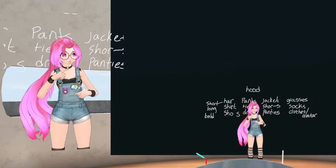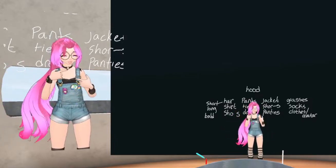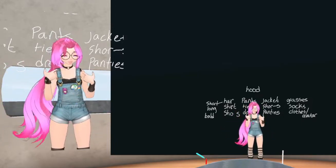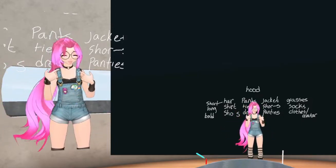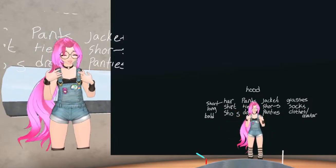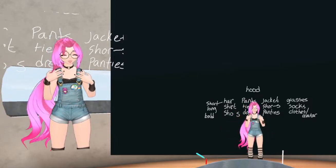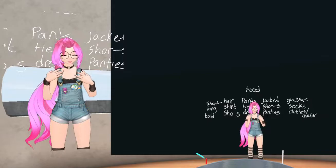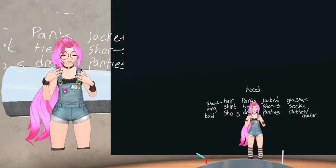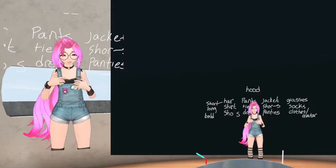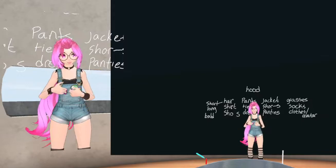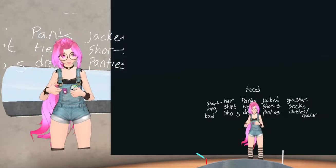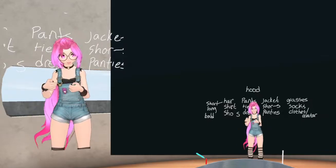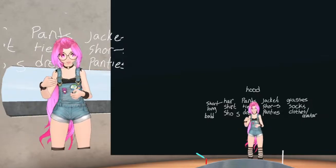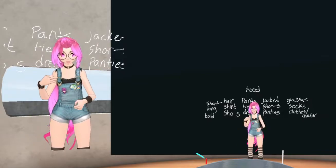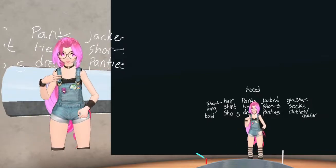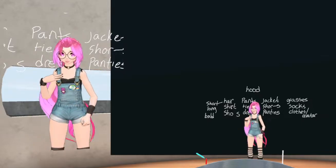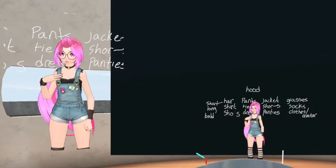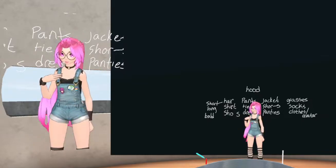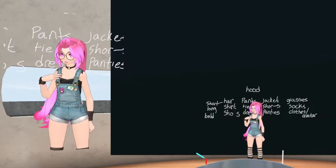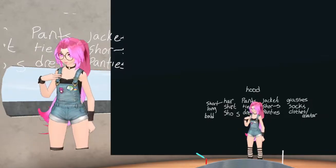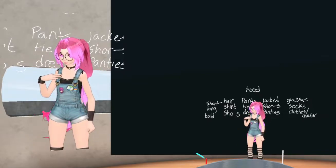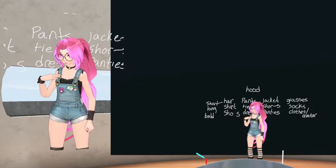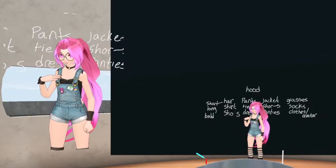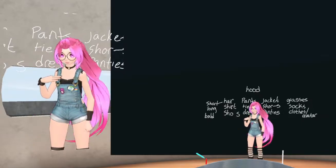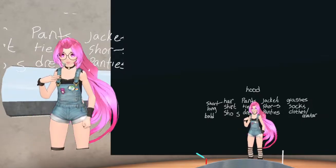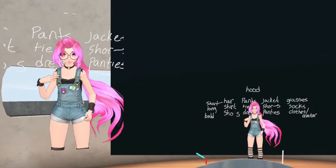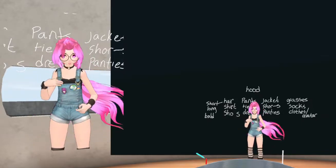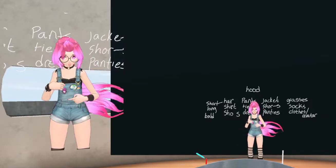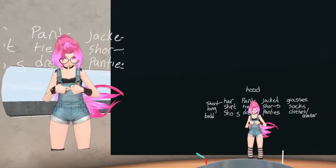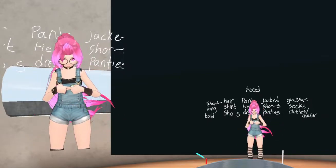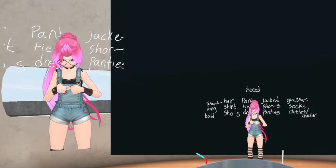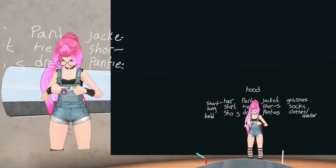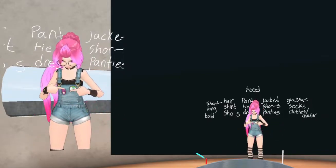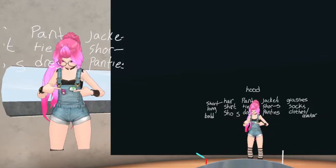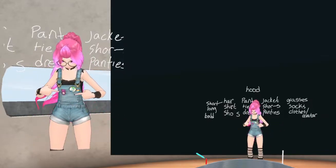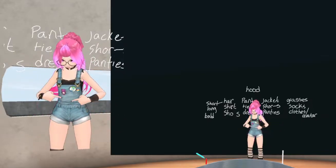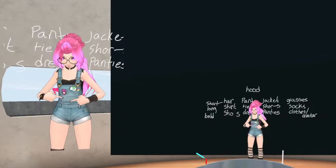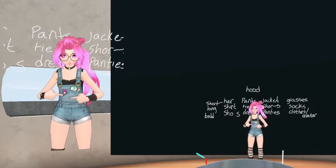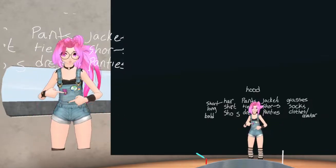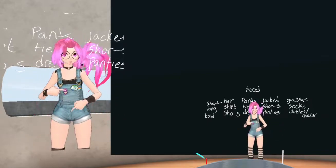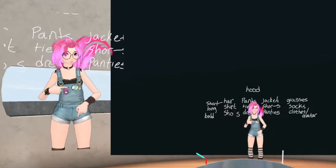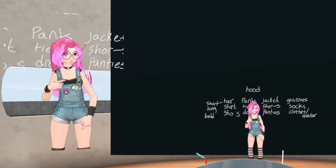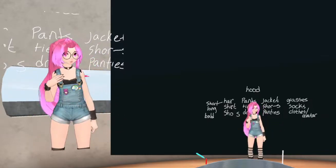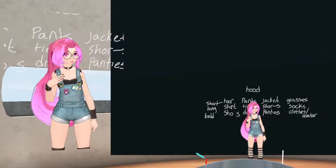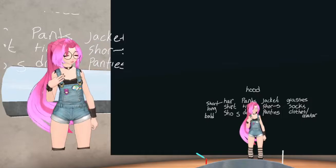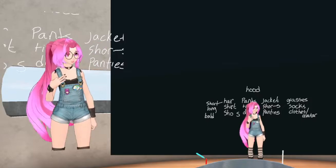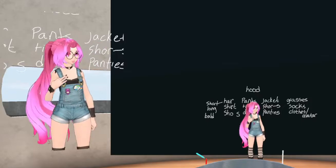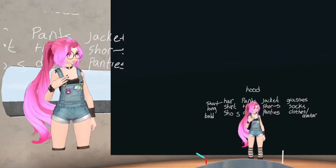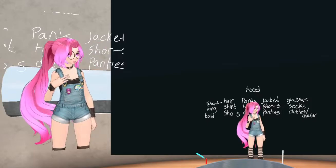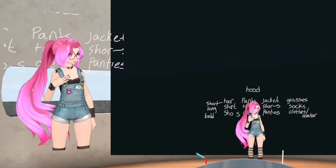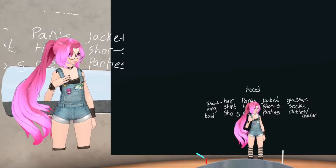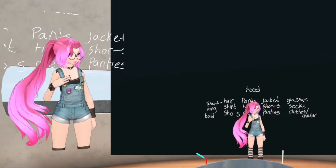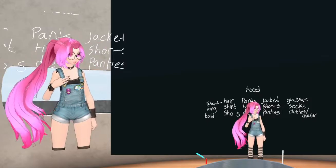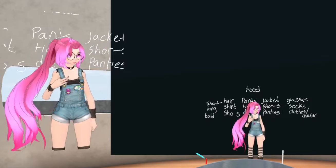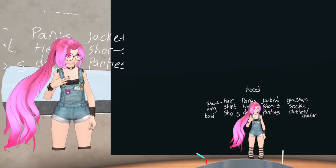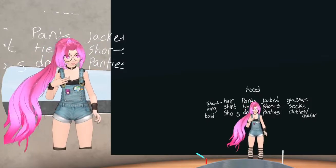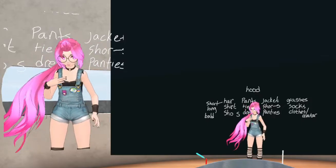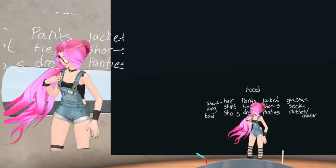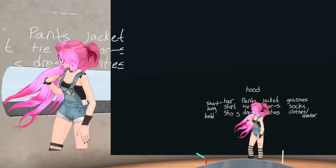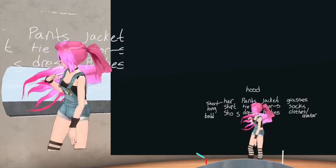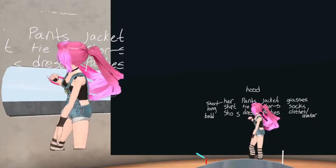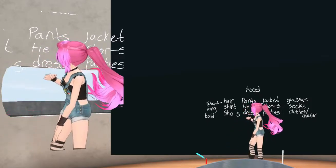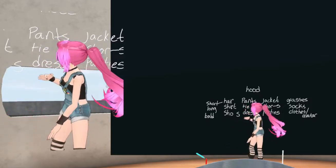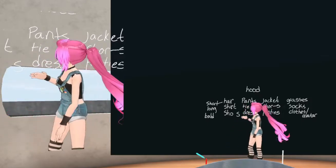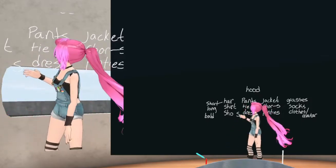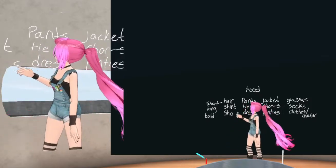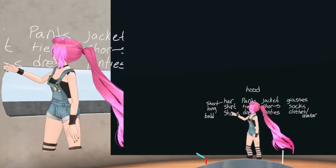volunteered in like a real life event, sometimes they hand out t-shirts for you to like volunteer little thing. So this is also the same sign for volunteer, just so you